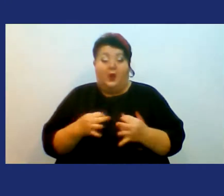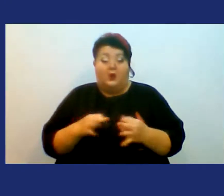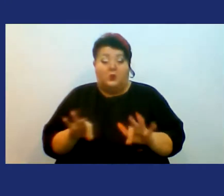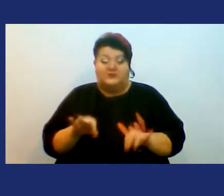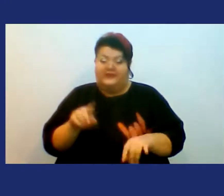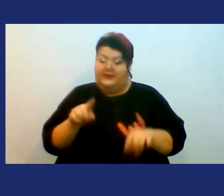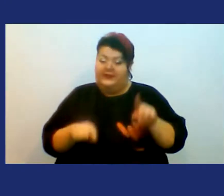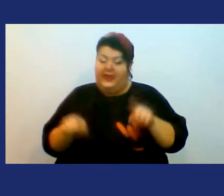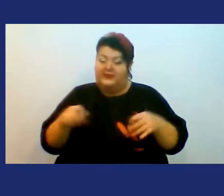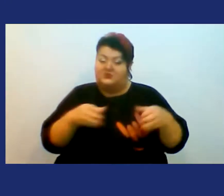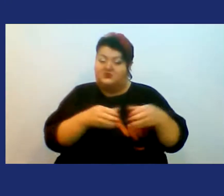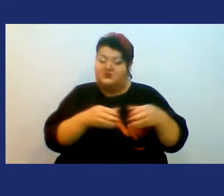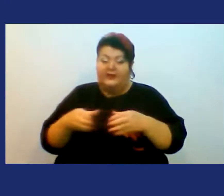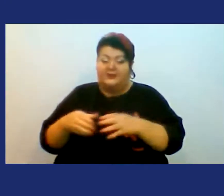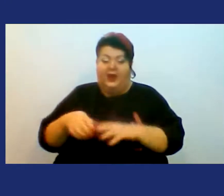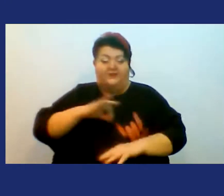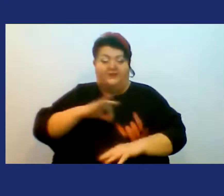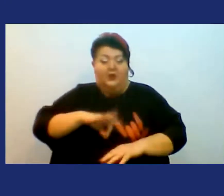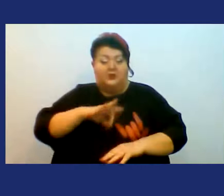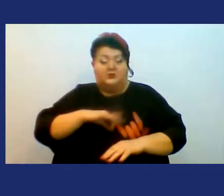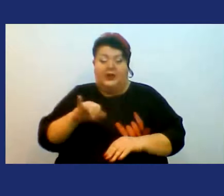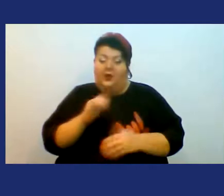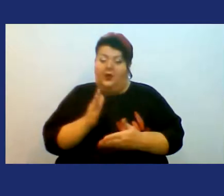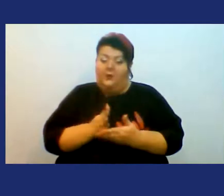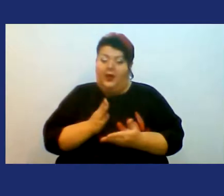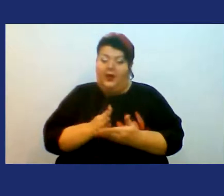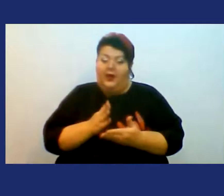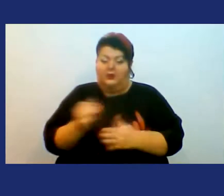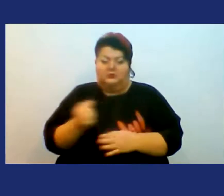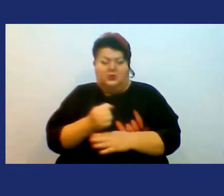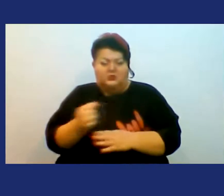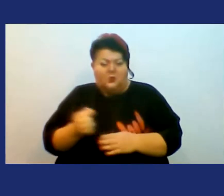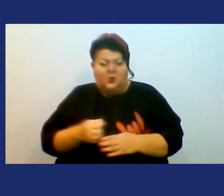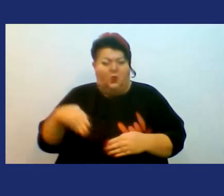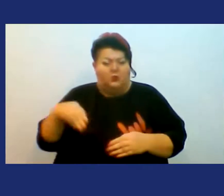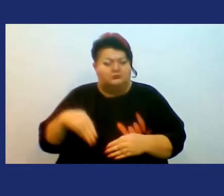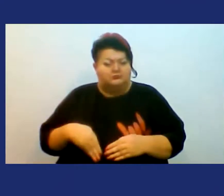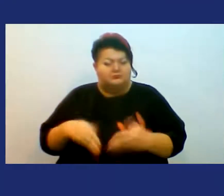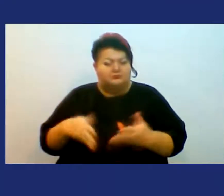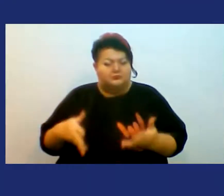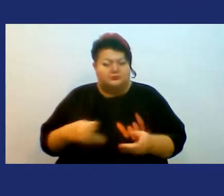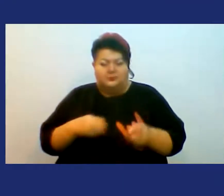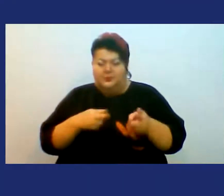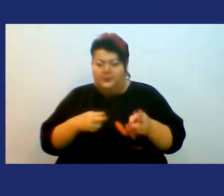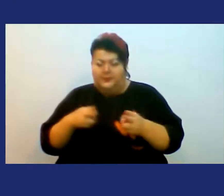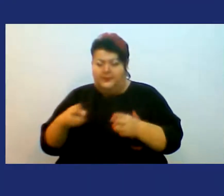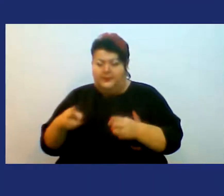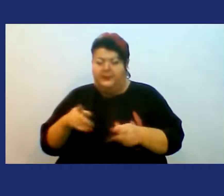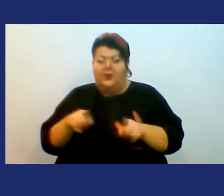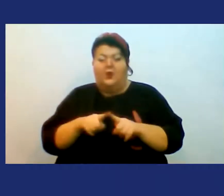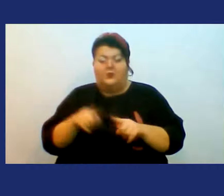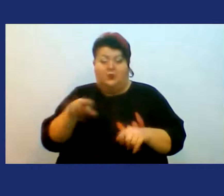states. Then there are more administrative issues. Many of you will have heard